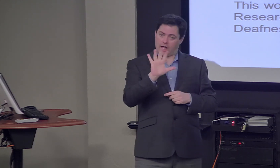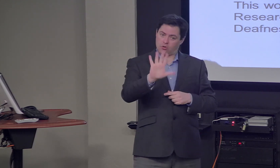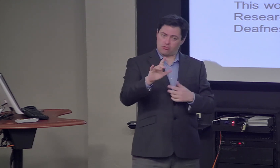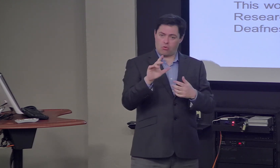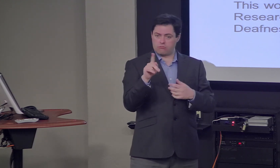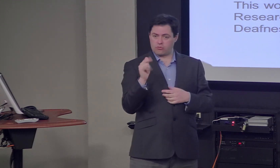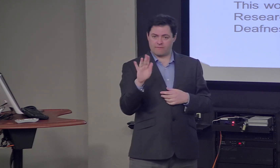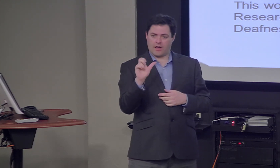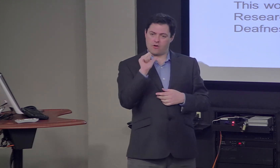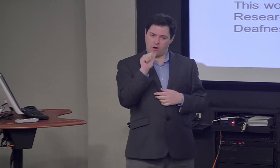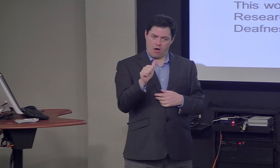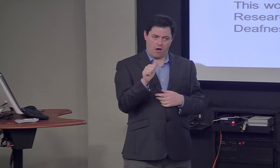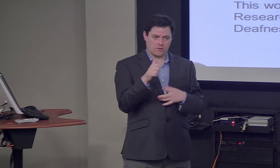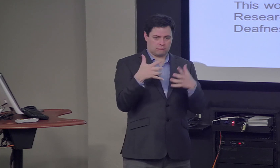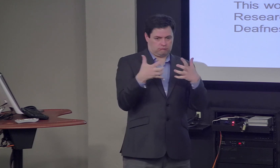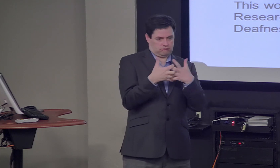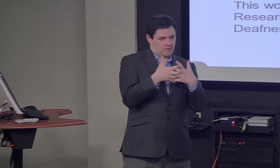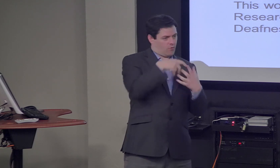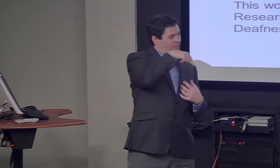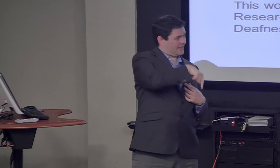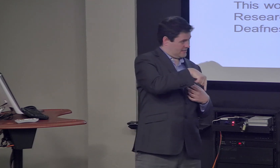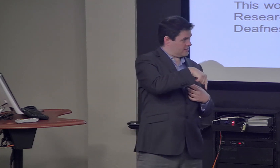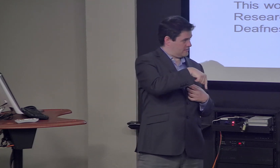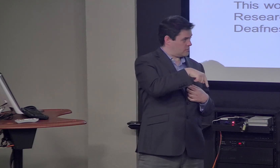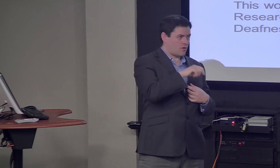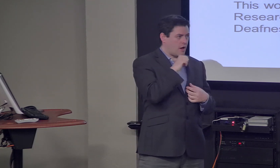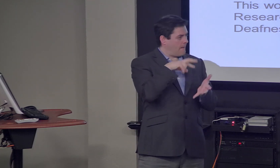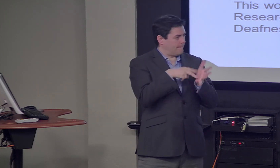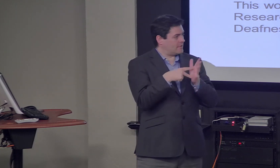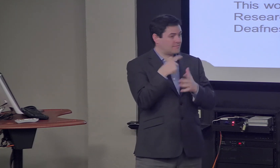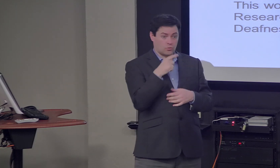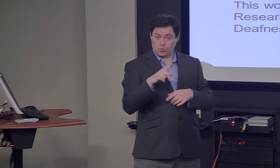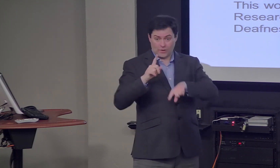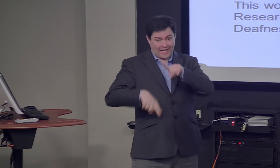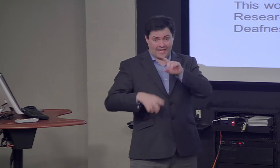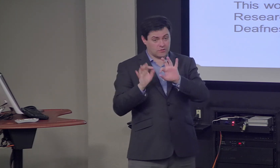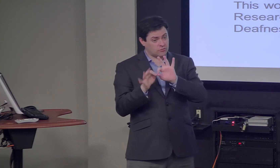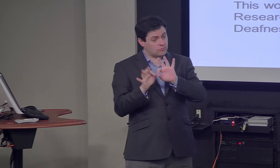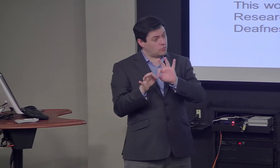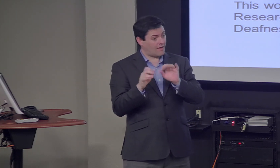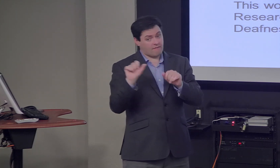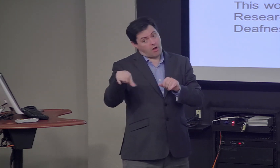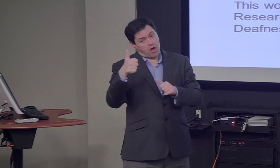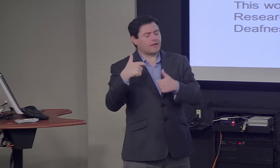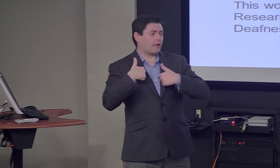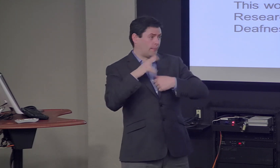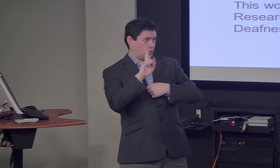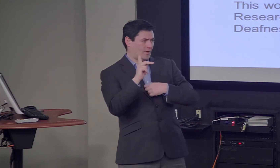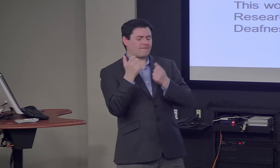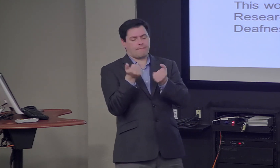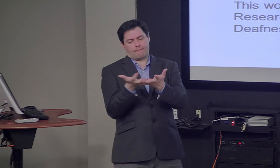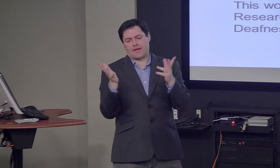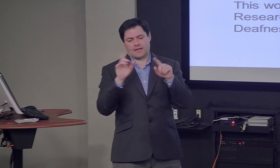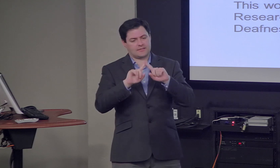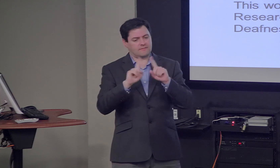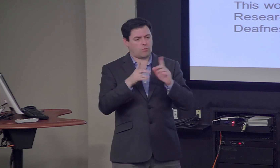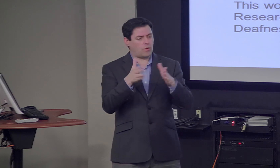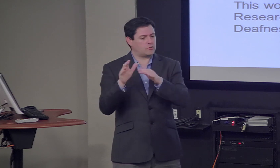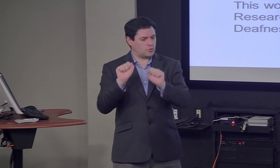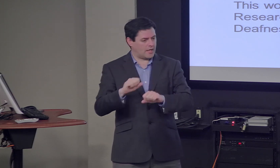somebody is not going to be able to be well suited to be able to learn a language in just 3 to 4 years. So maybe there are other